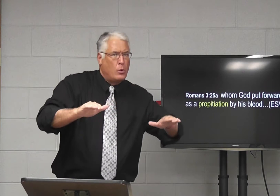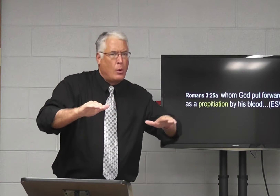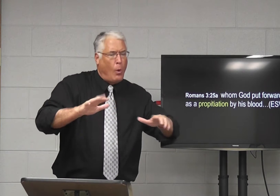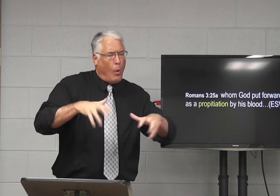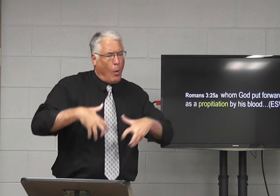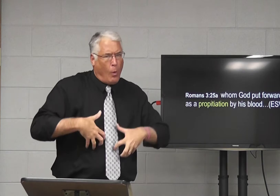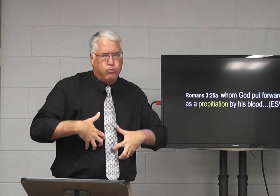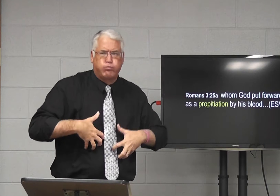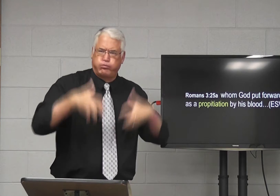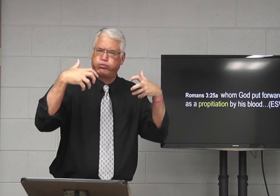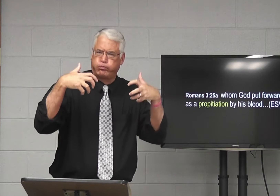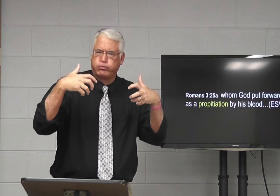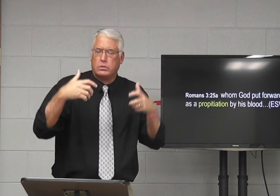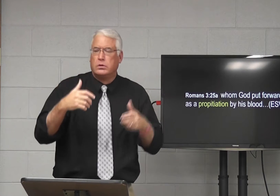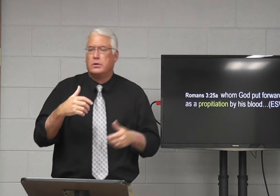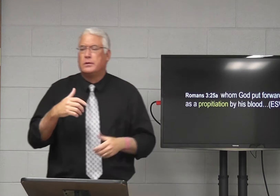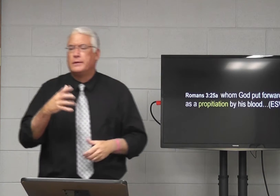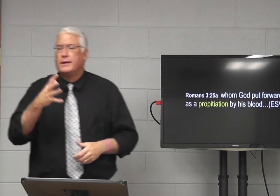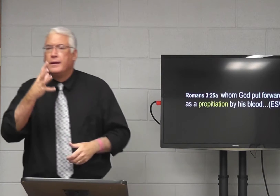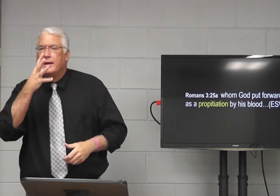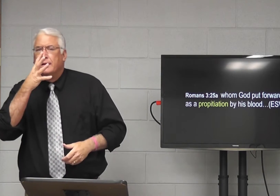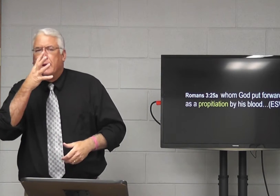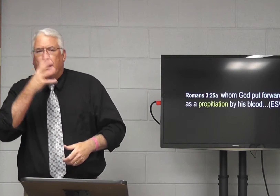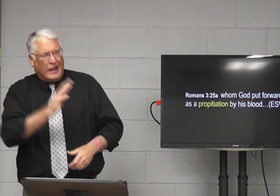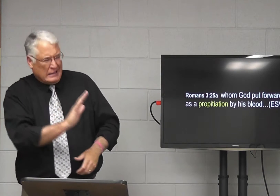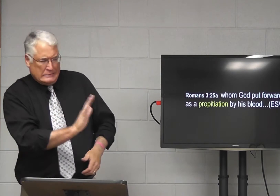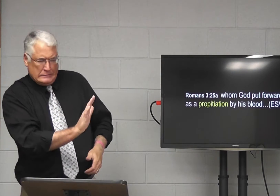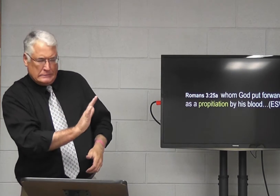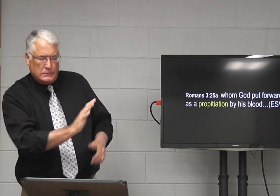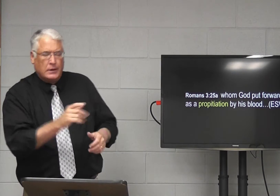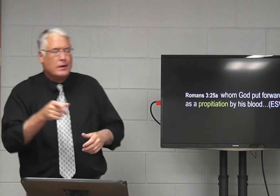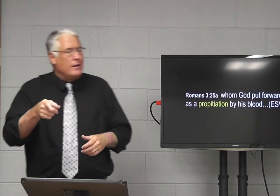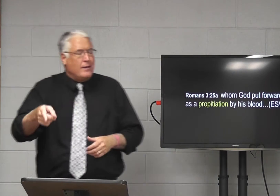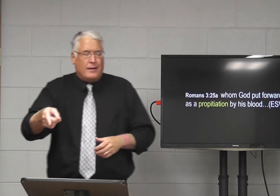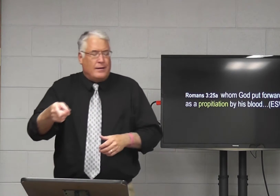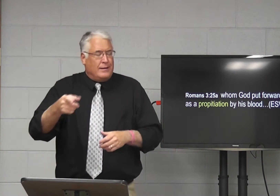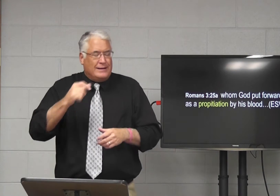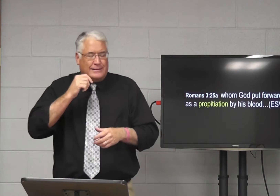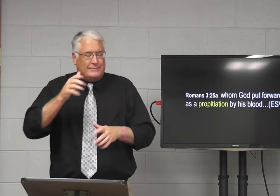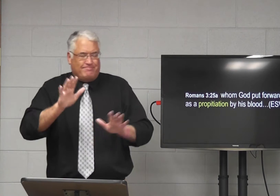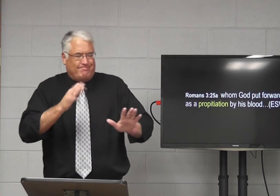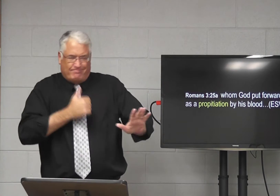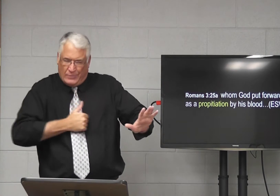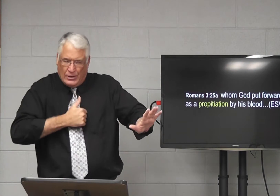Maybe one of his children. And the mother goes, oh, no,